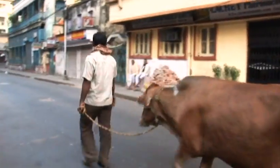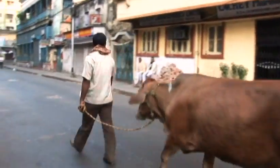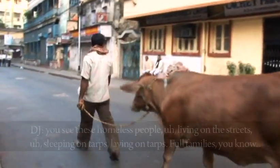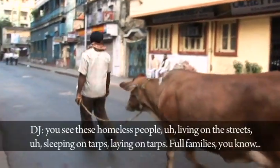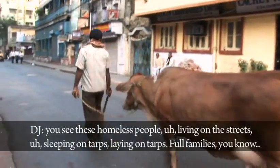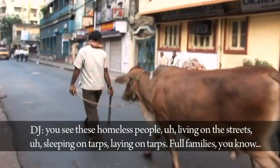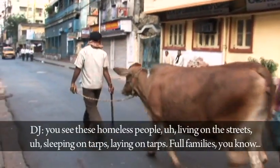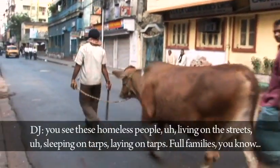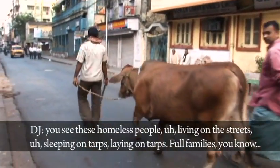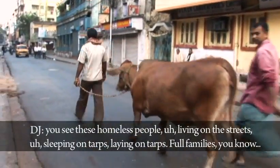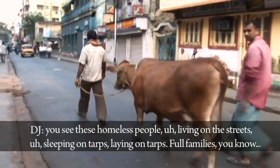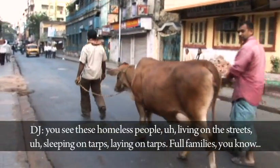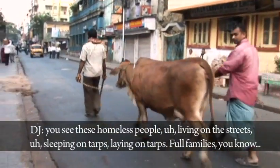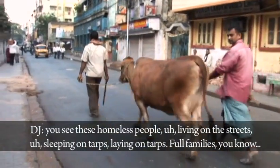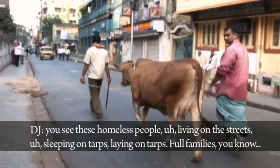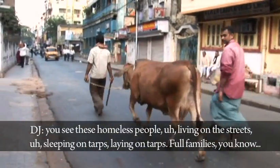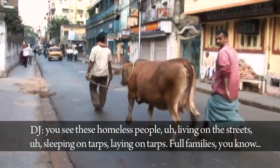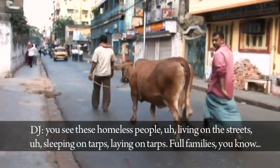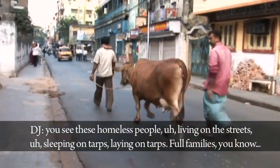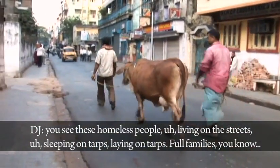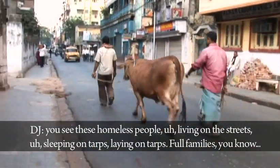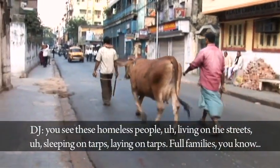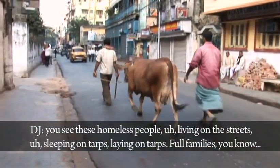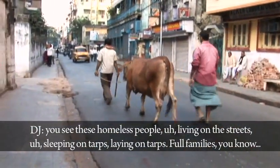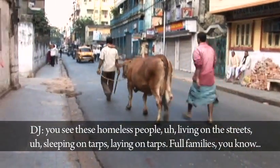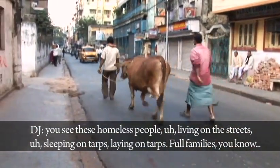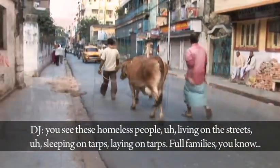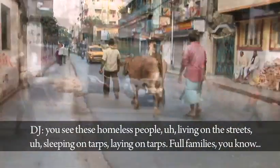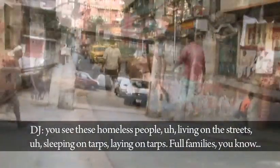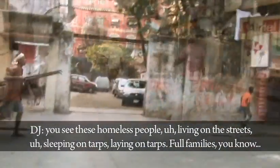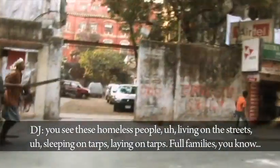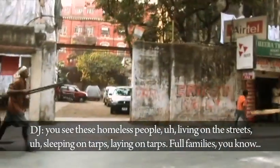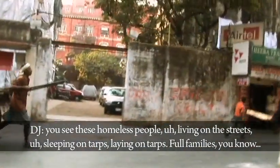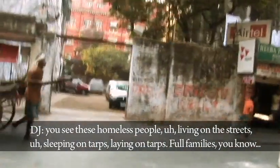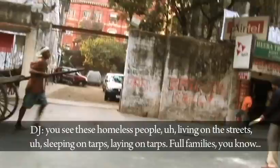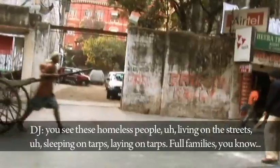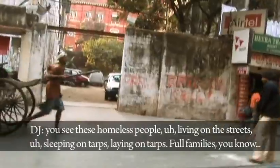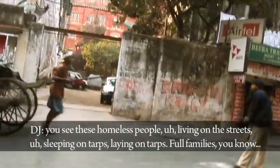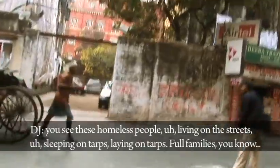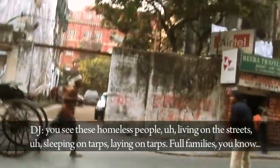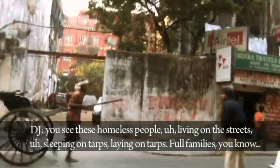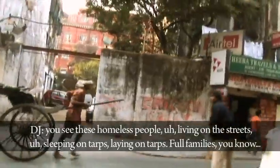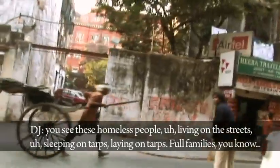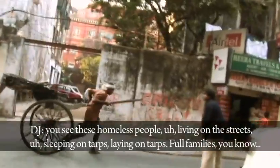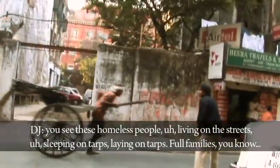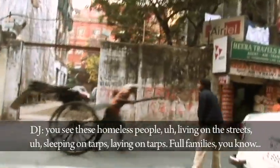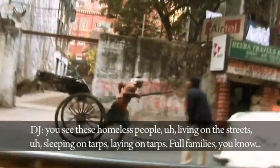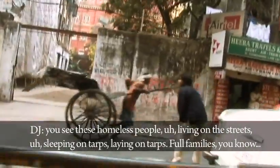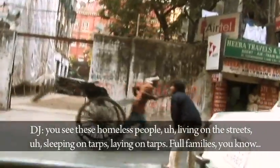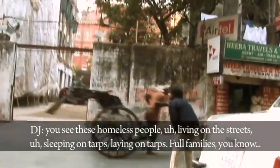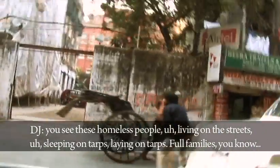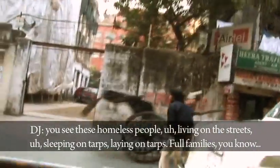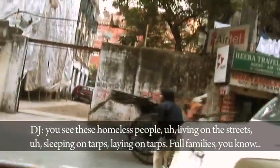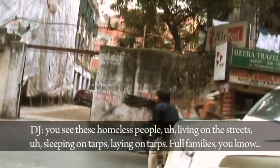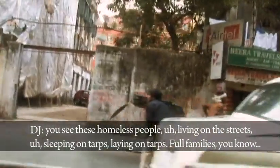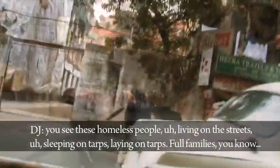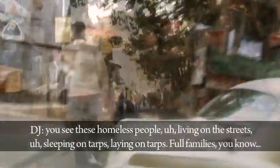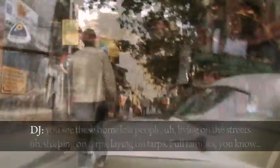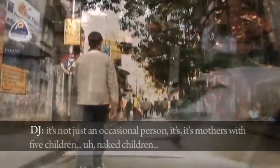you see these homeless people living on the streets, sleeping on tarps, laying on tarps, full families. It's not